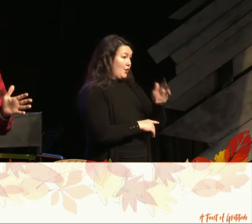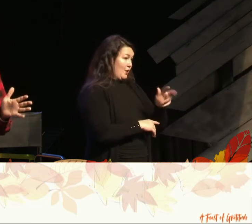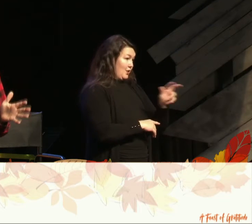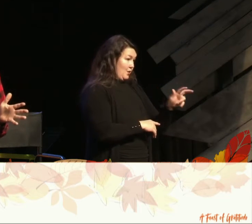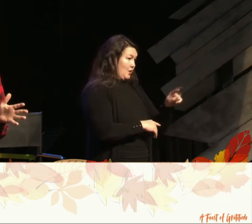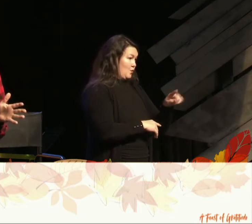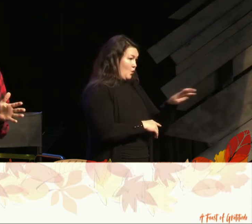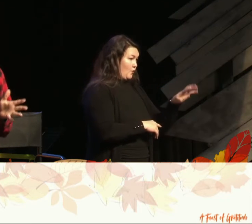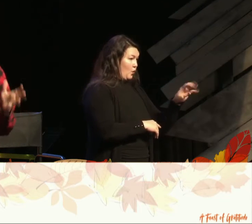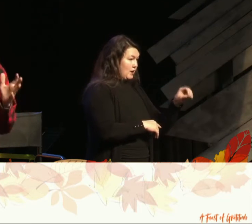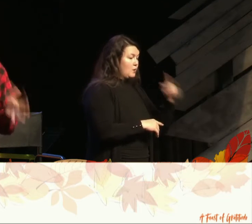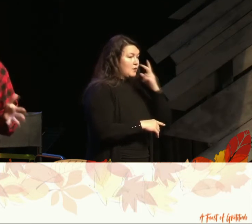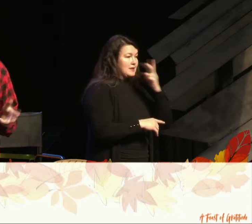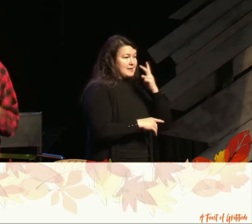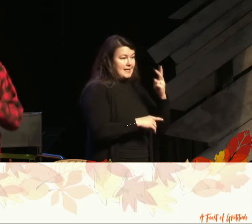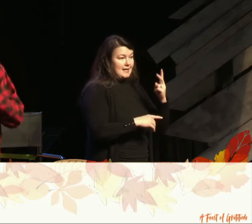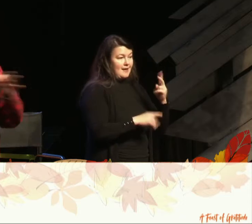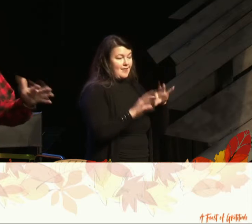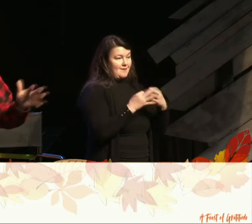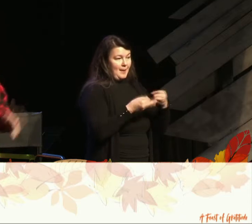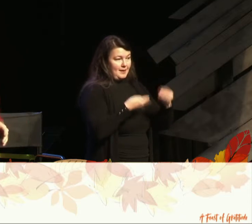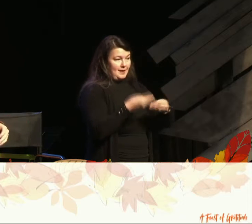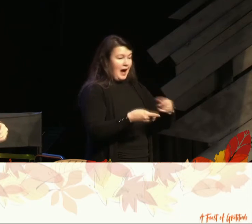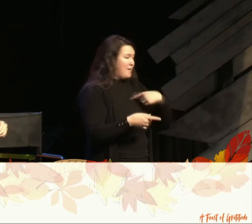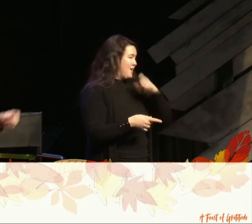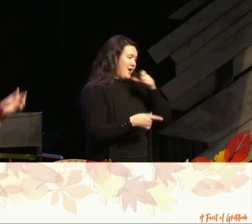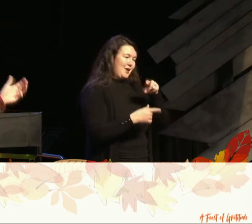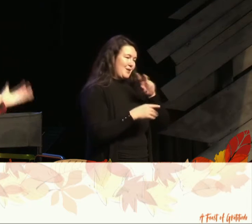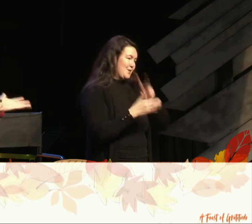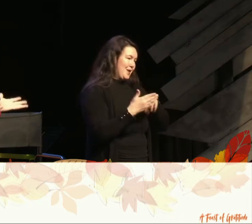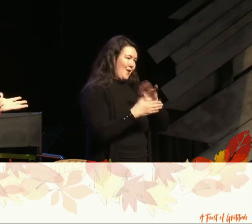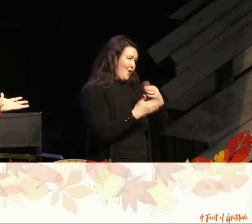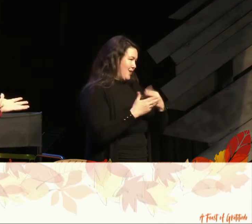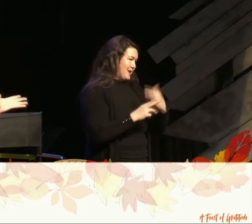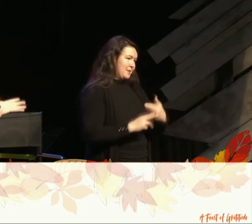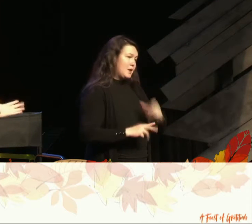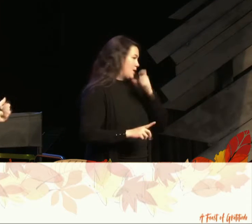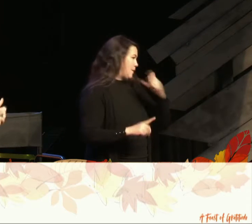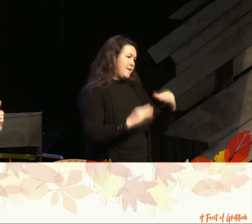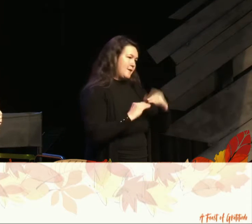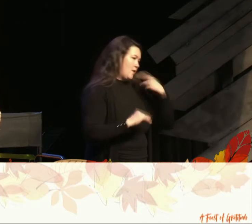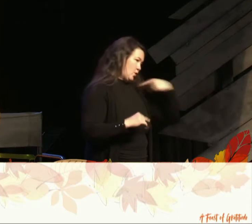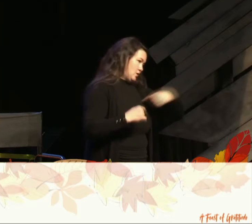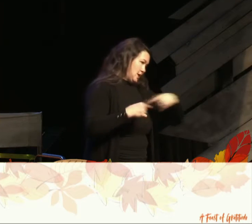of the lineage of Saul. Now, I'm not going to read all these names because that would not be fair to Sarah.